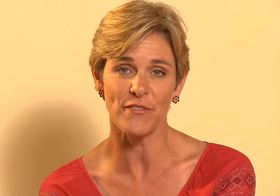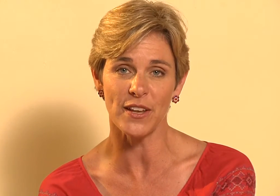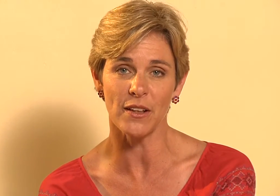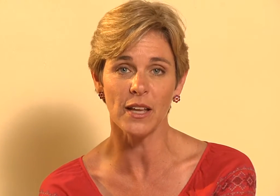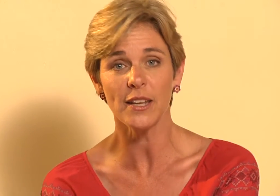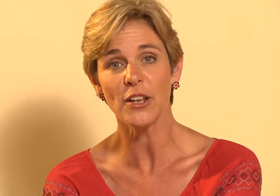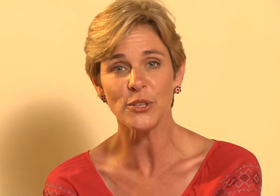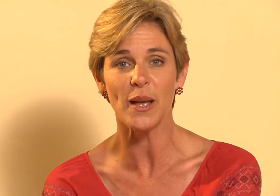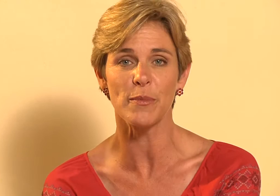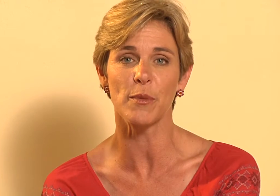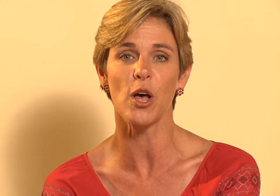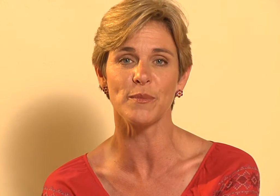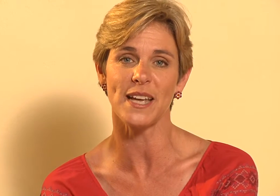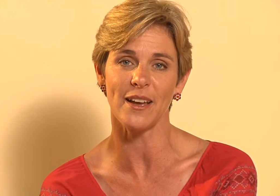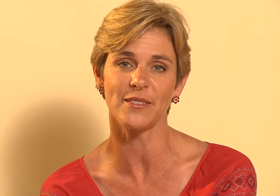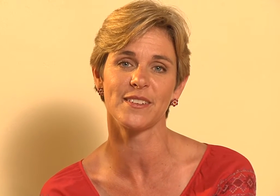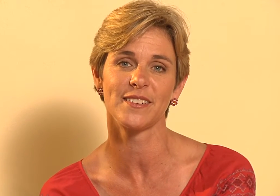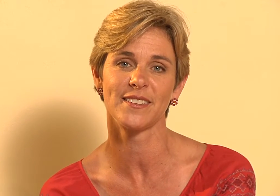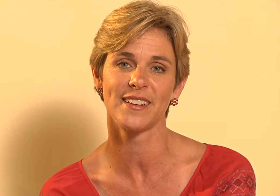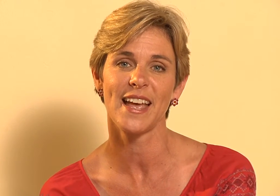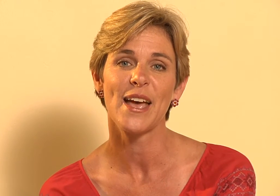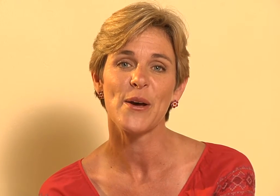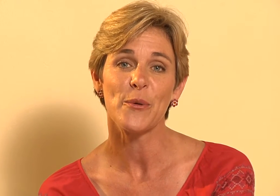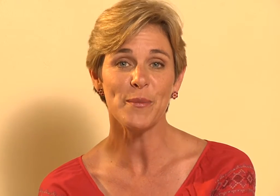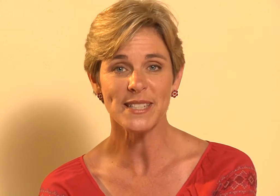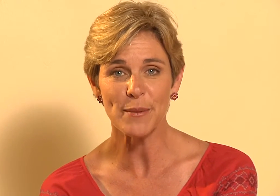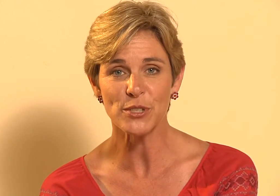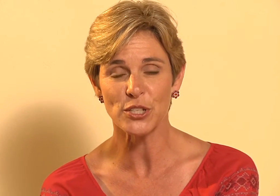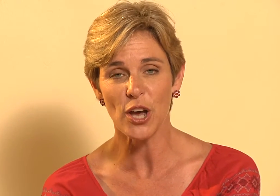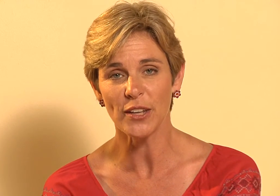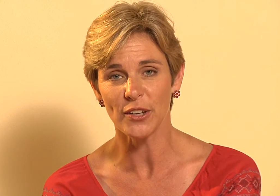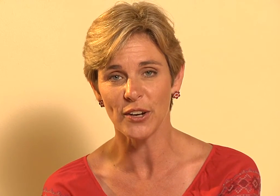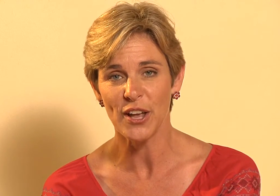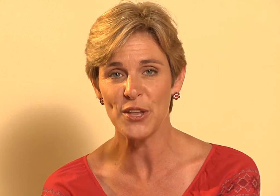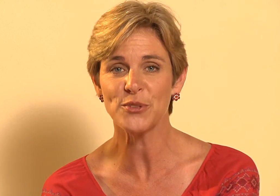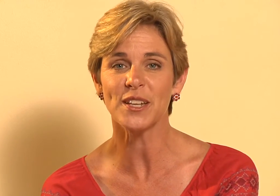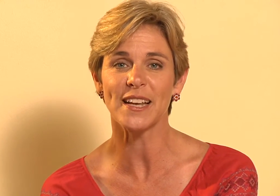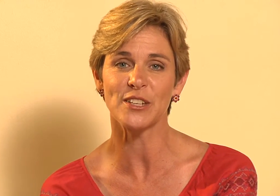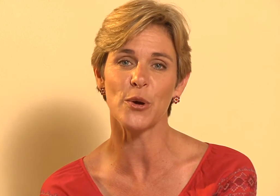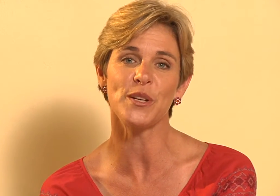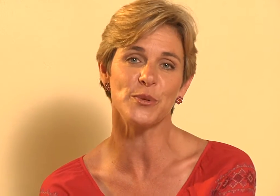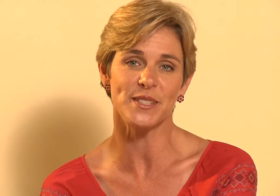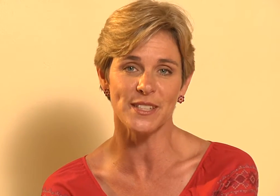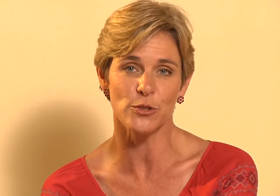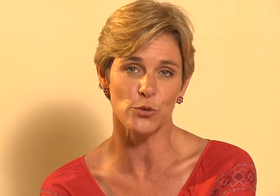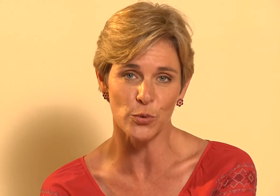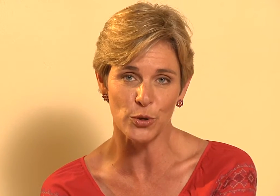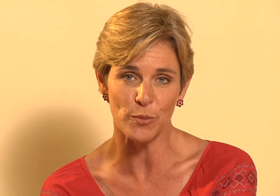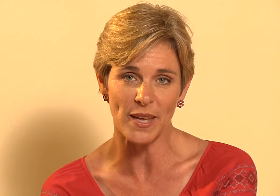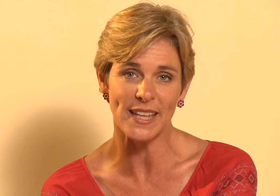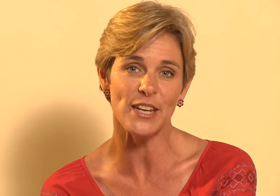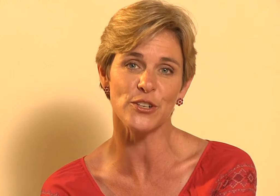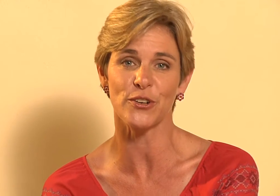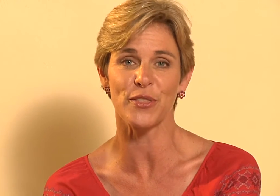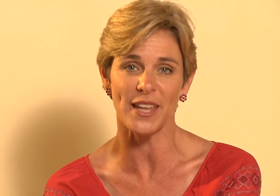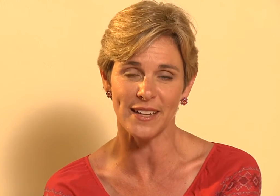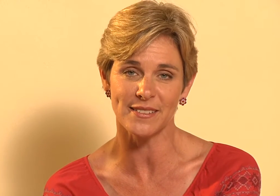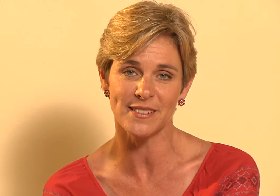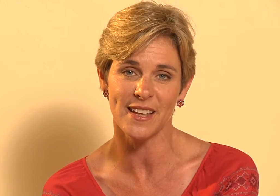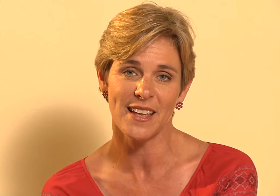feel, and can also help them calm down. When my son was a toddler, he used to like to go into his sister's room and get into her things.